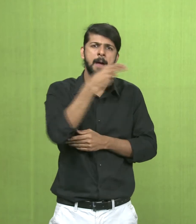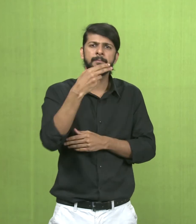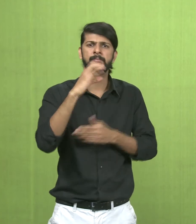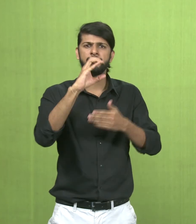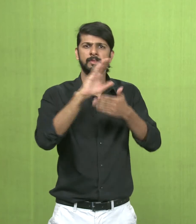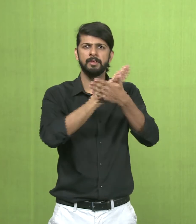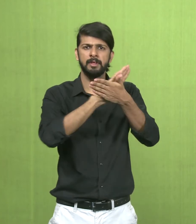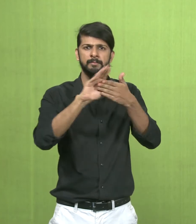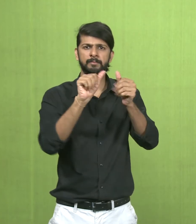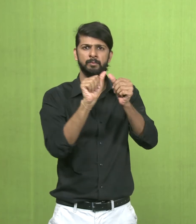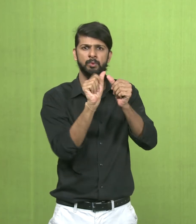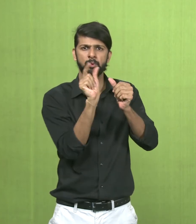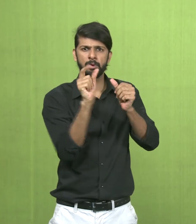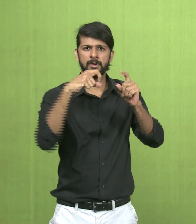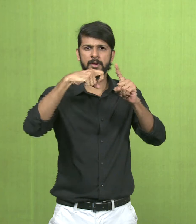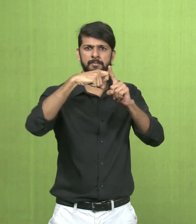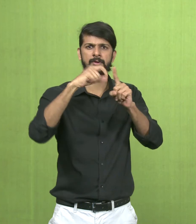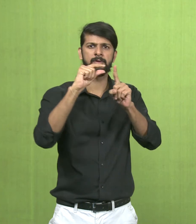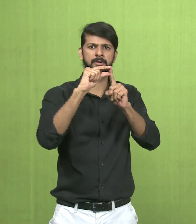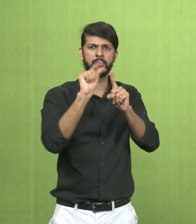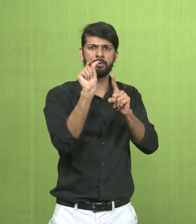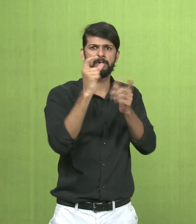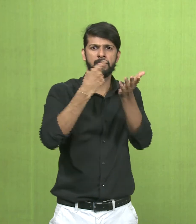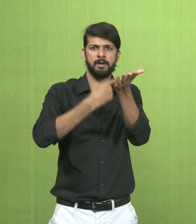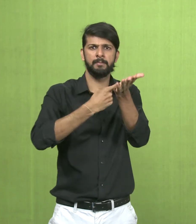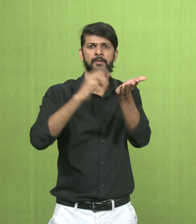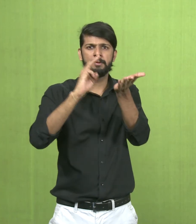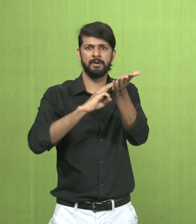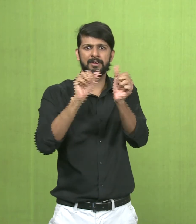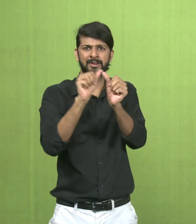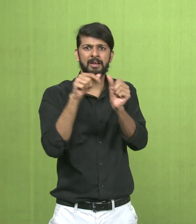in Uttar Pradesh it is called Chok Purna.